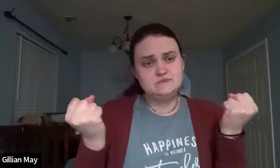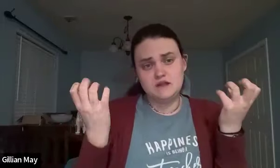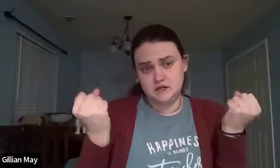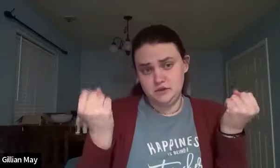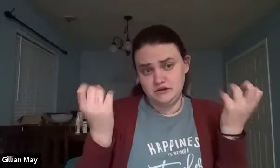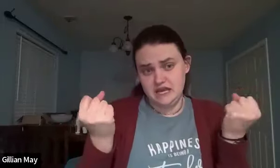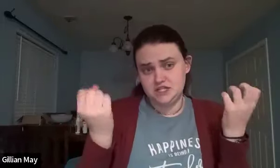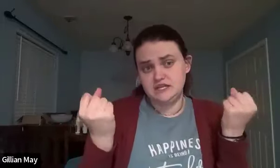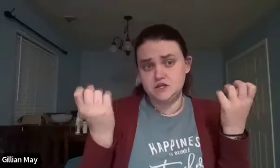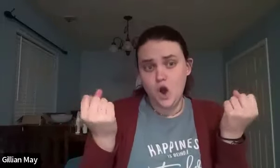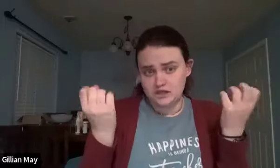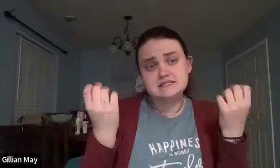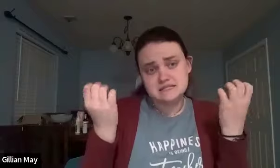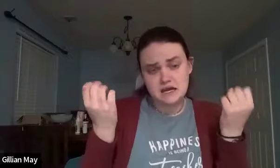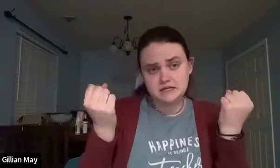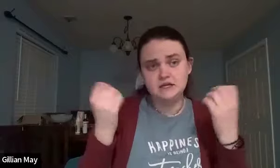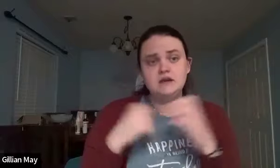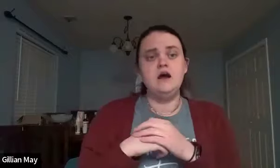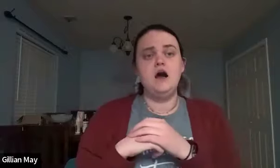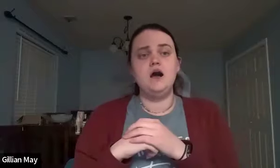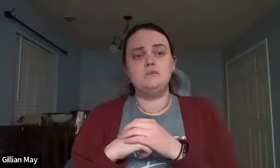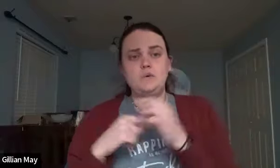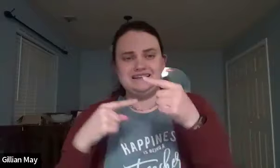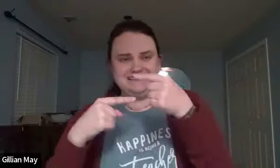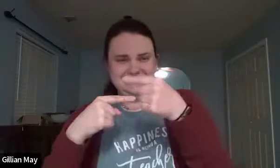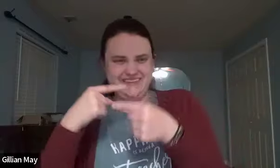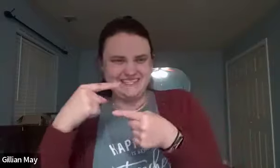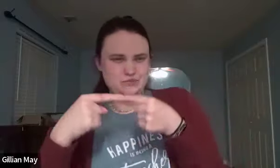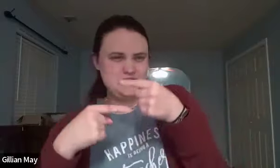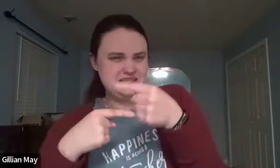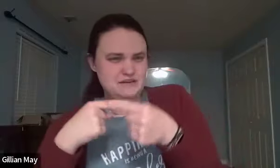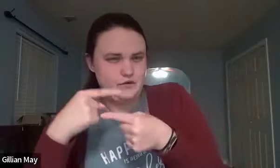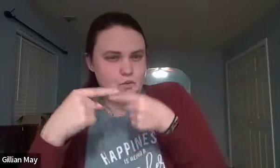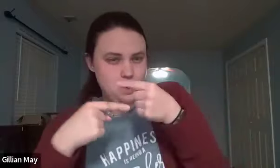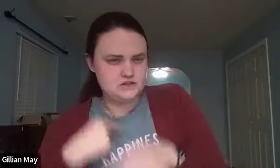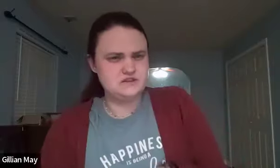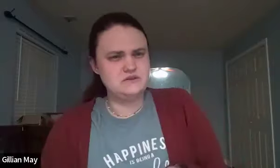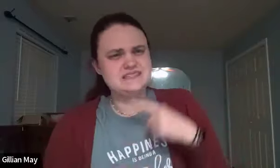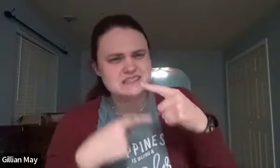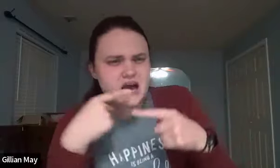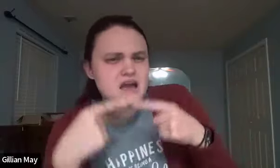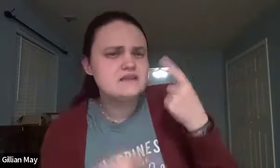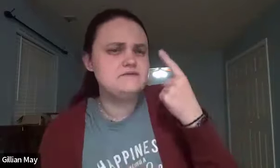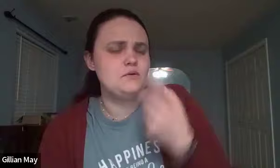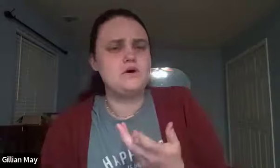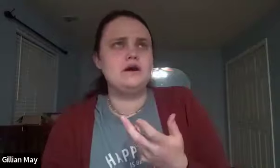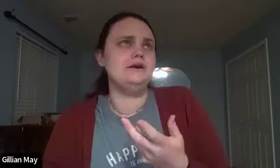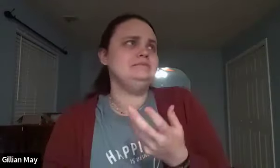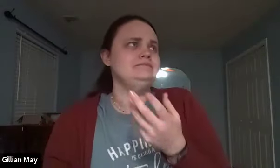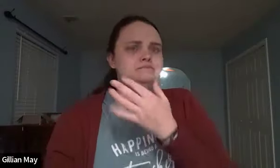more like communication, like talking sign. Whereas this one is like for words. So the sign for